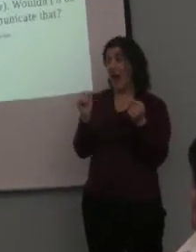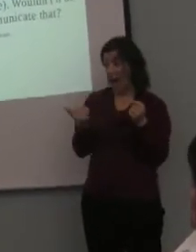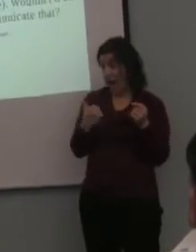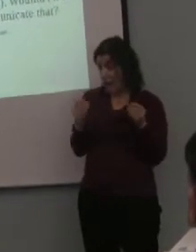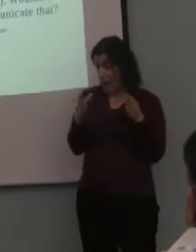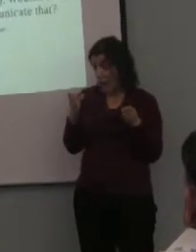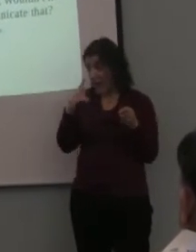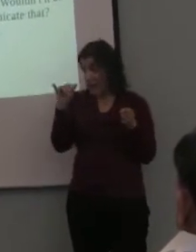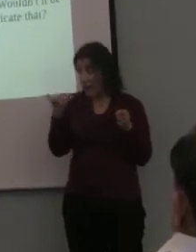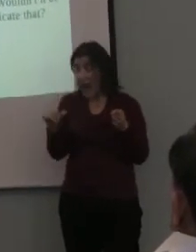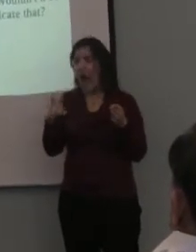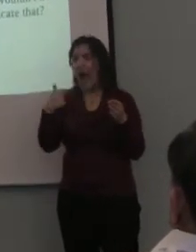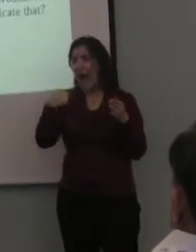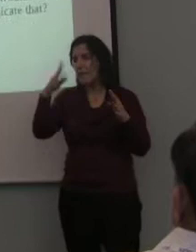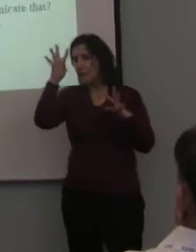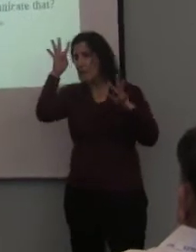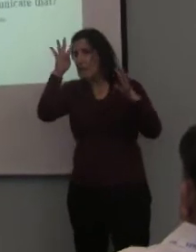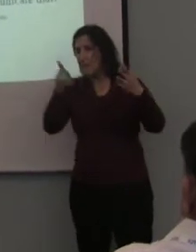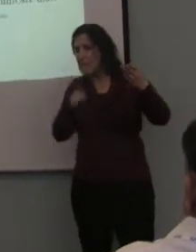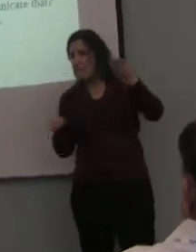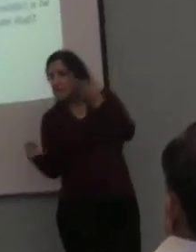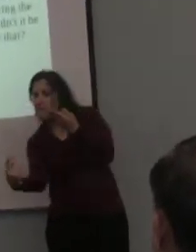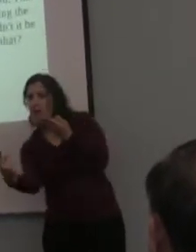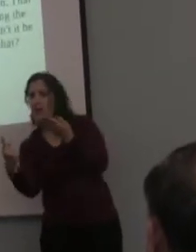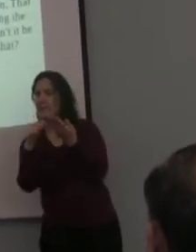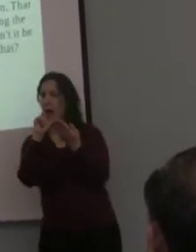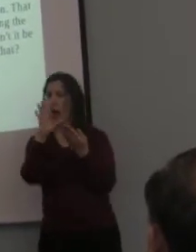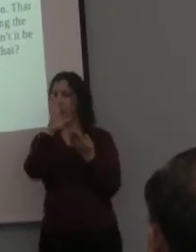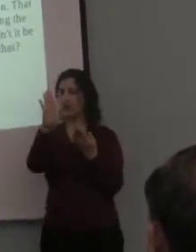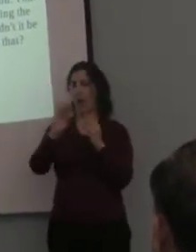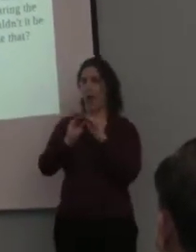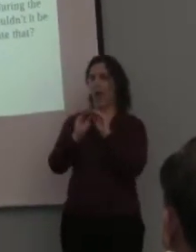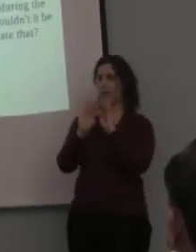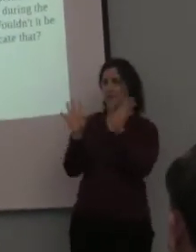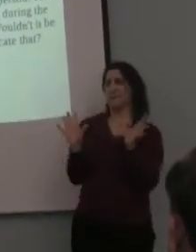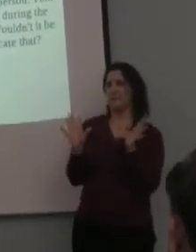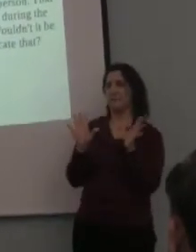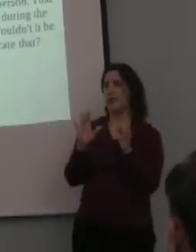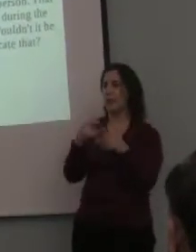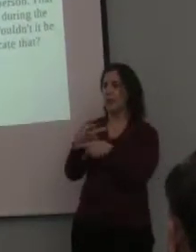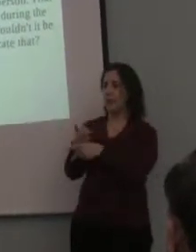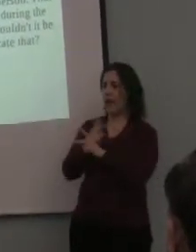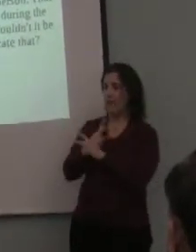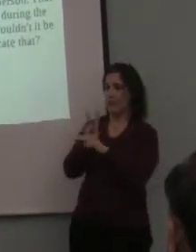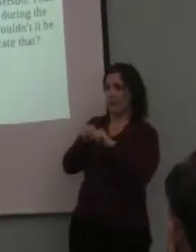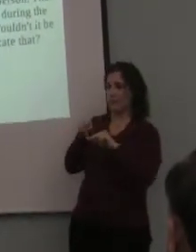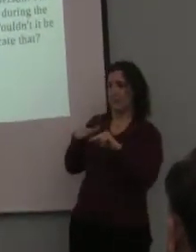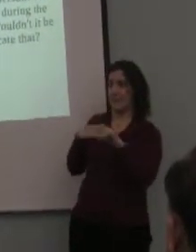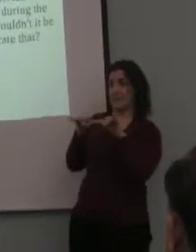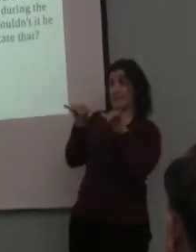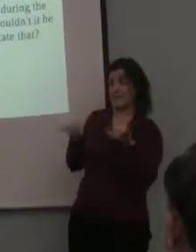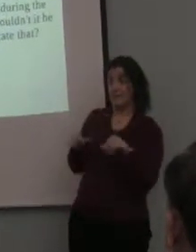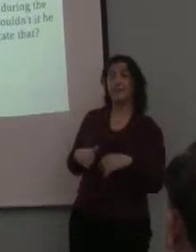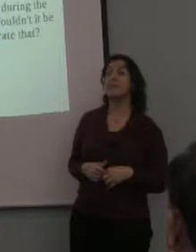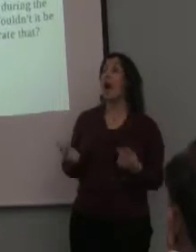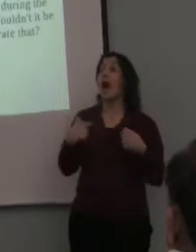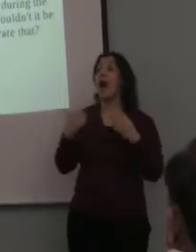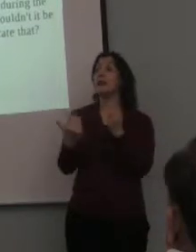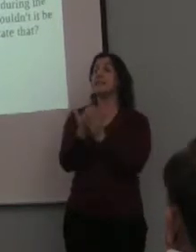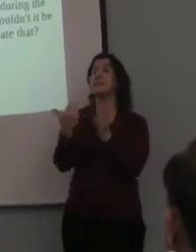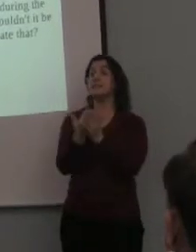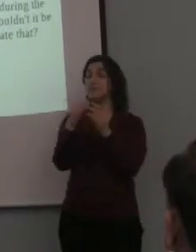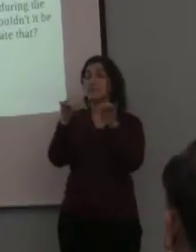a matter of subverting the system, not leveraging the system. So I developed a new system